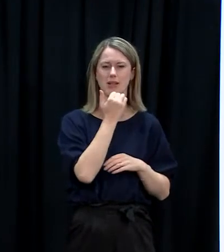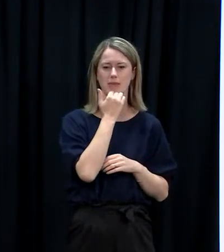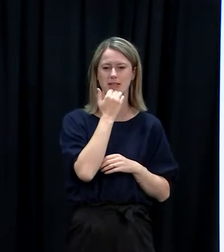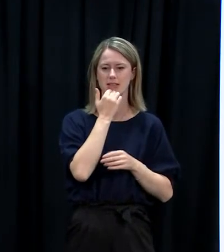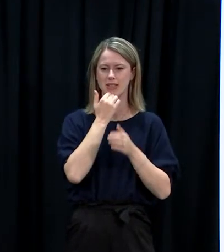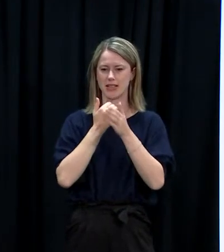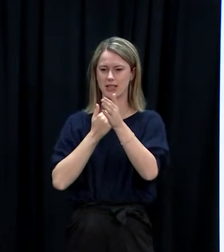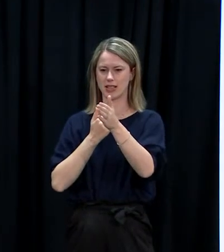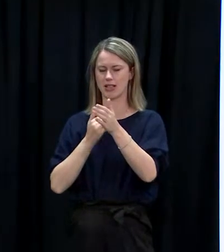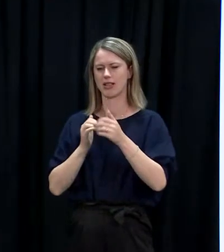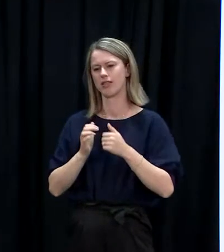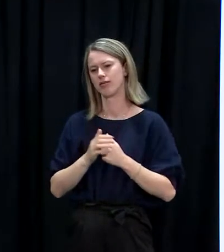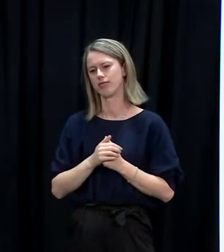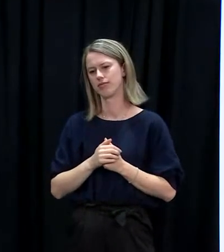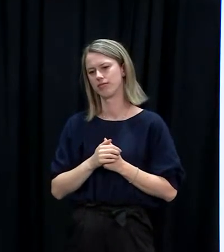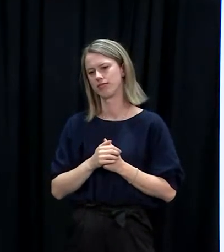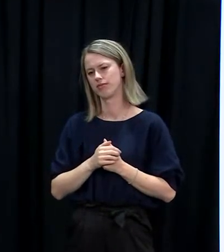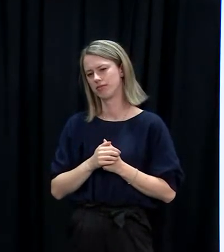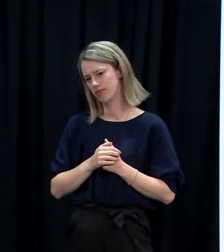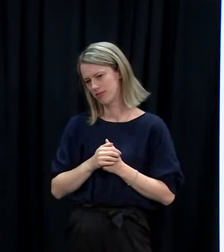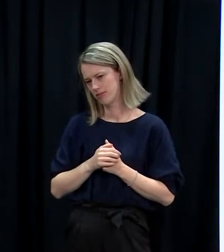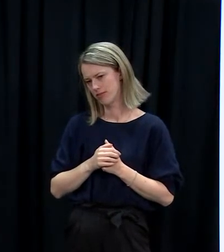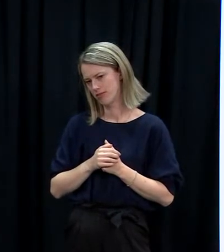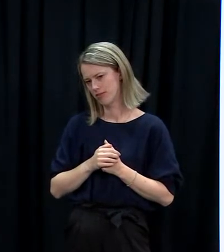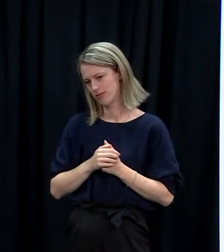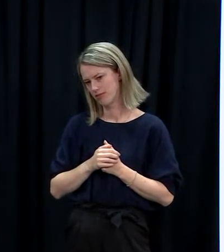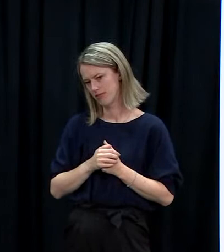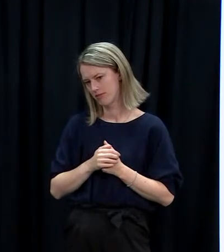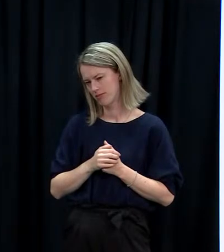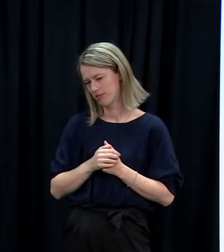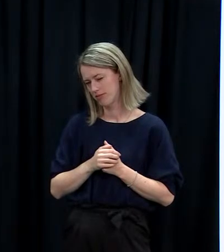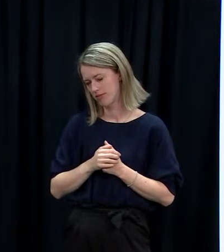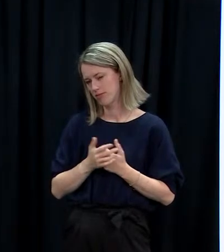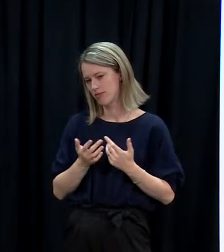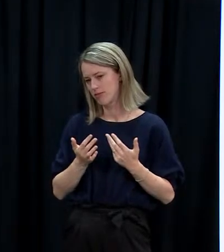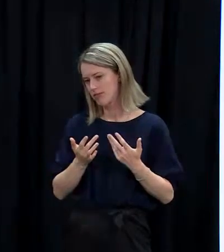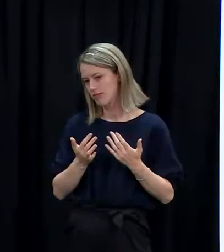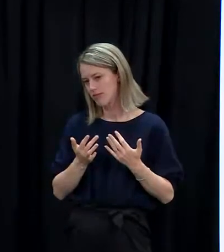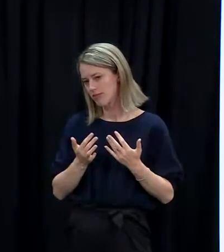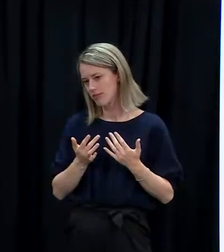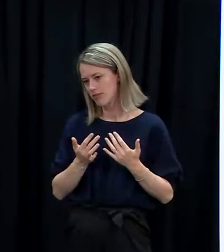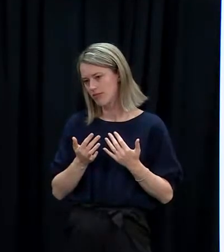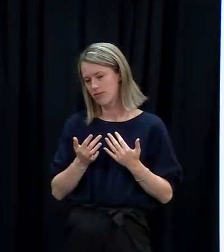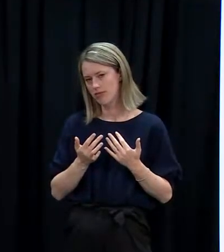doses. For the sake of brevity, I mean, we've not returned to the rate of doses